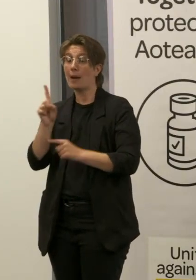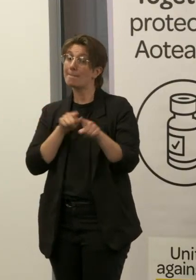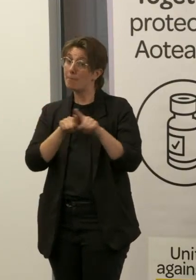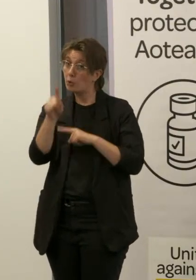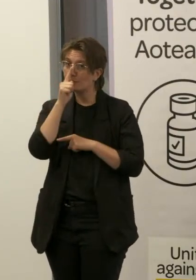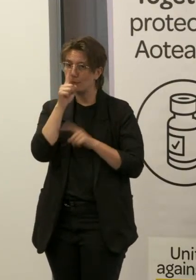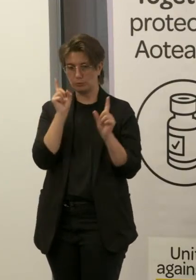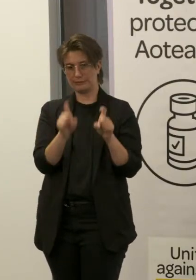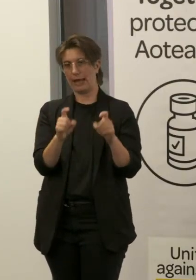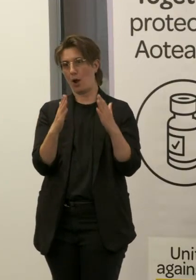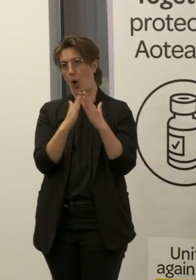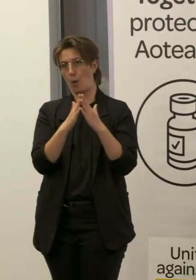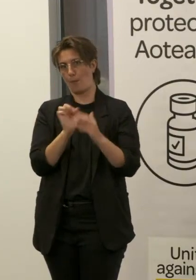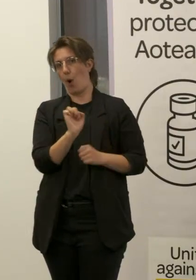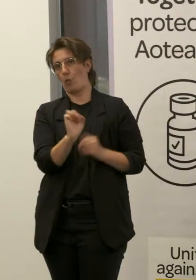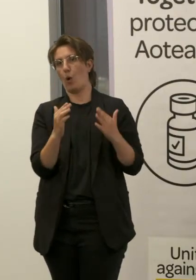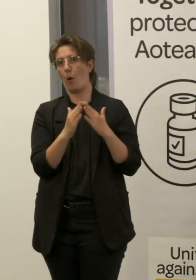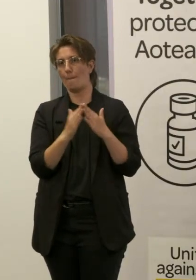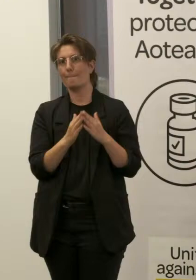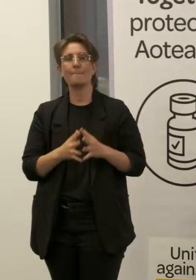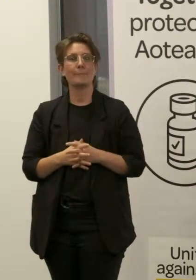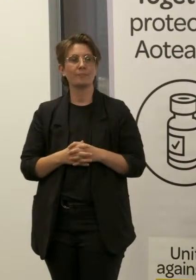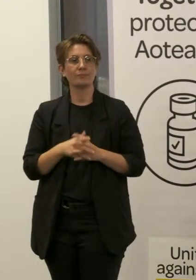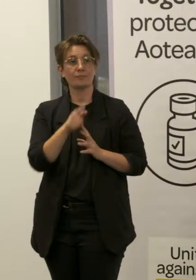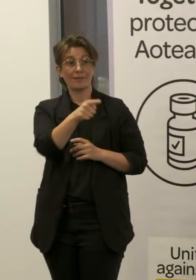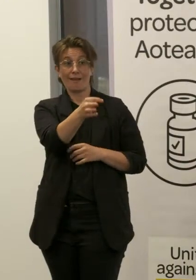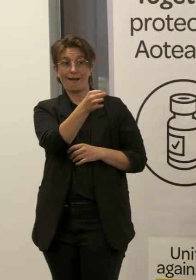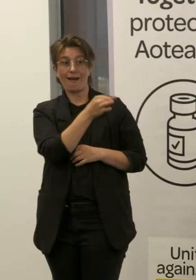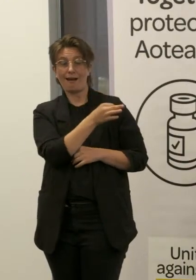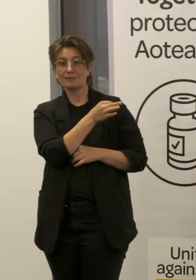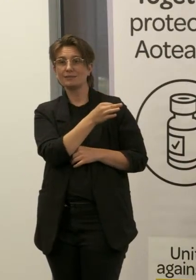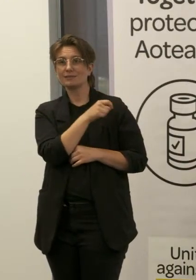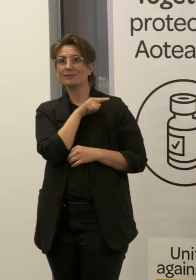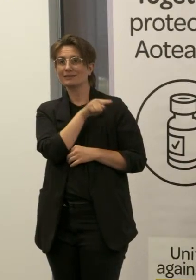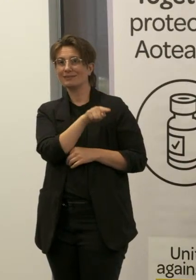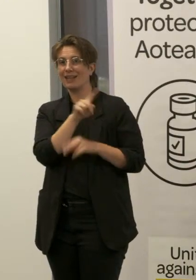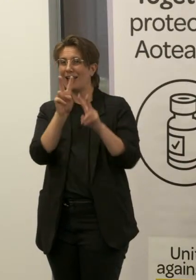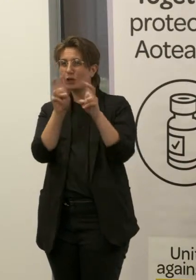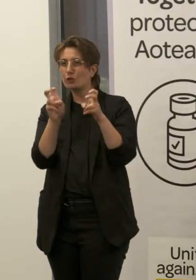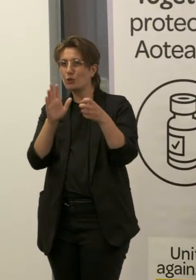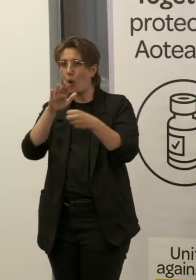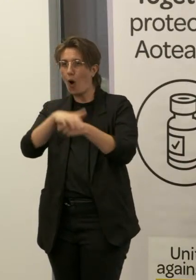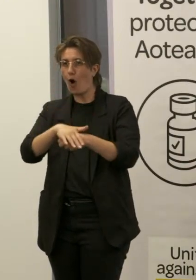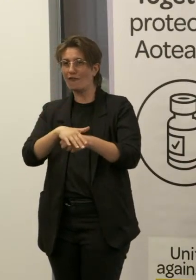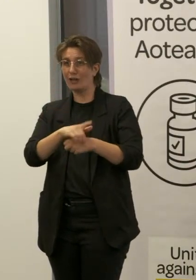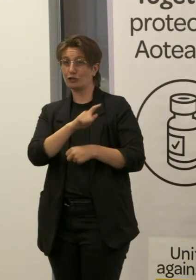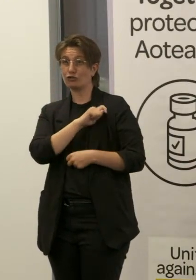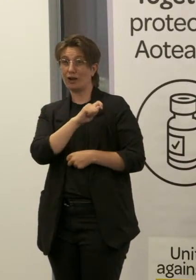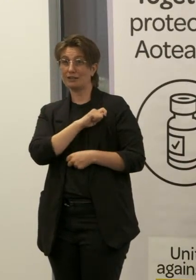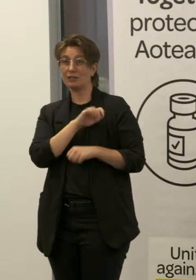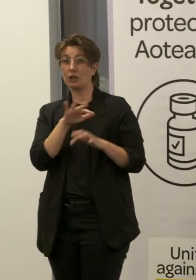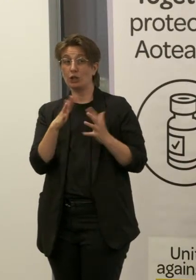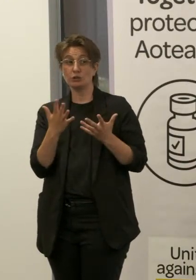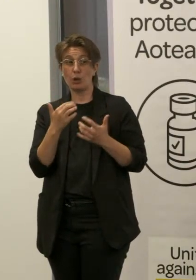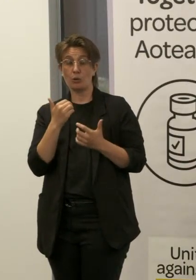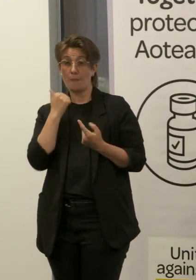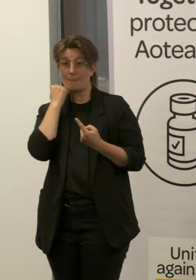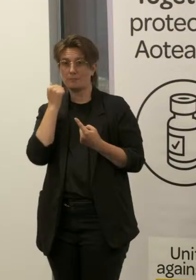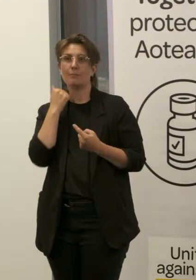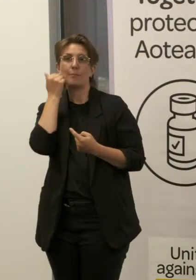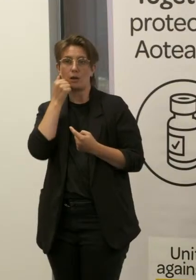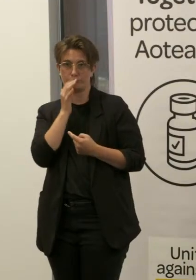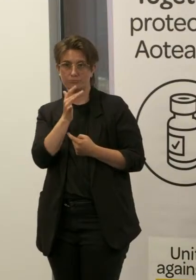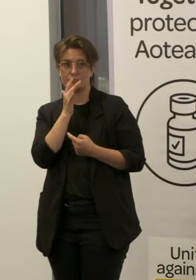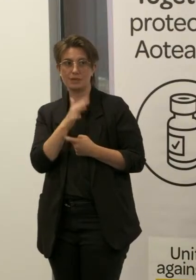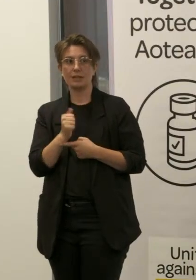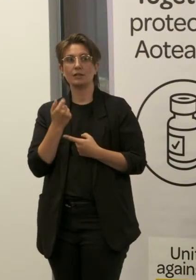is an issue around trust though. Aye. And he Māori, pirangi rā, te